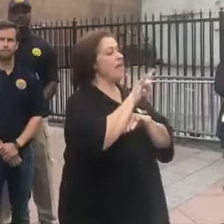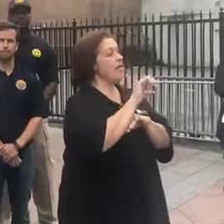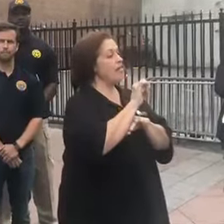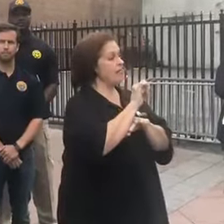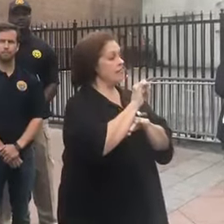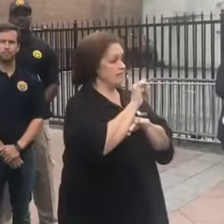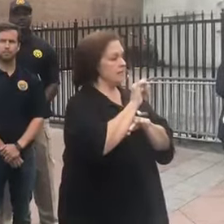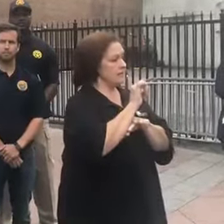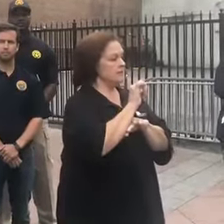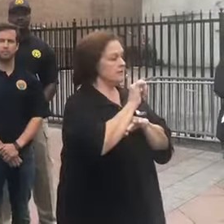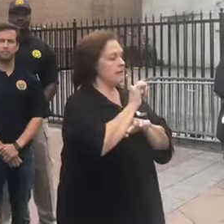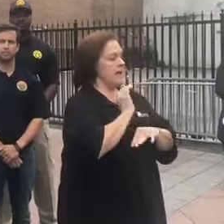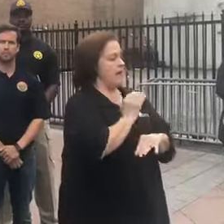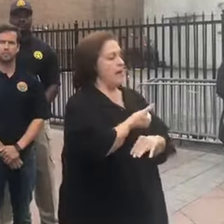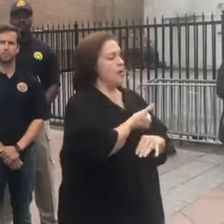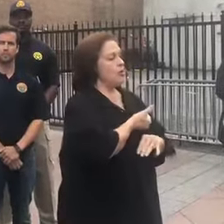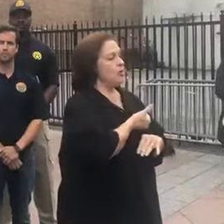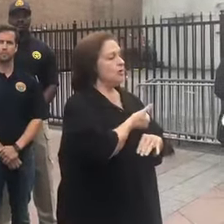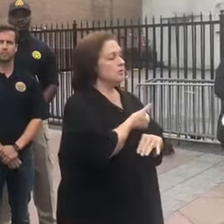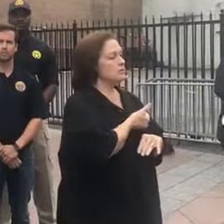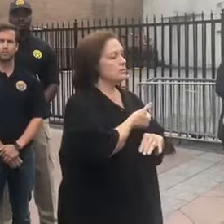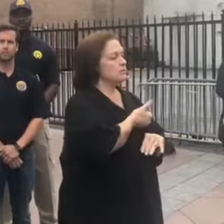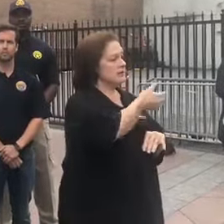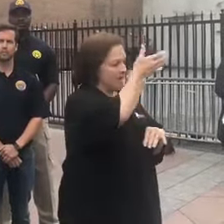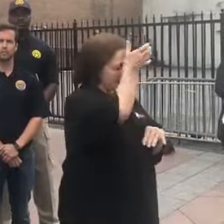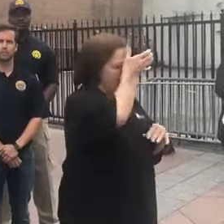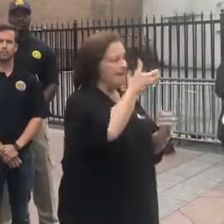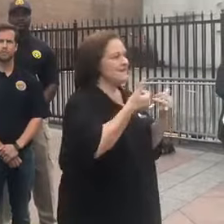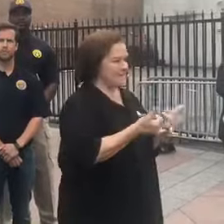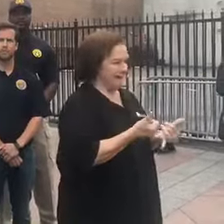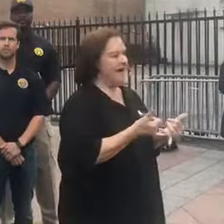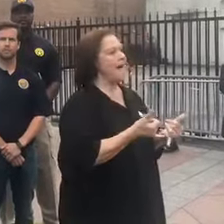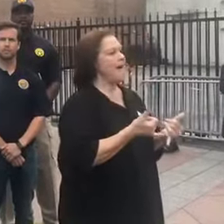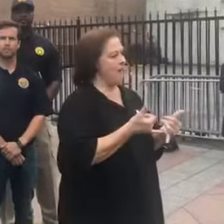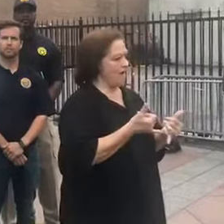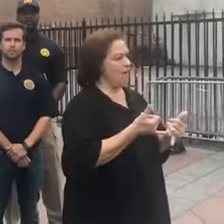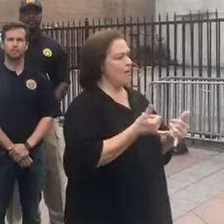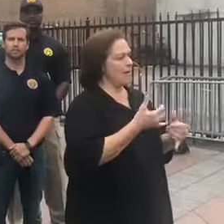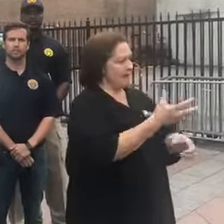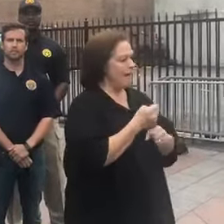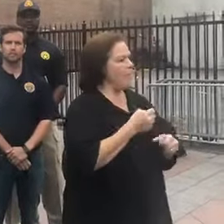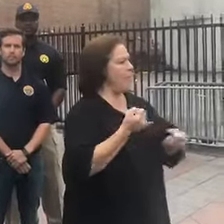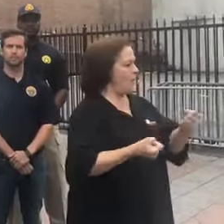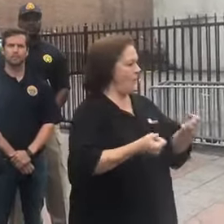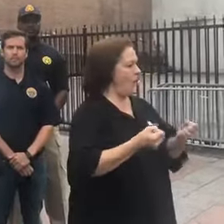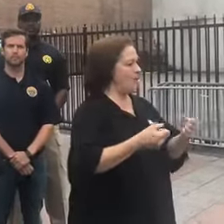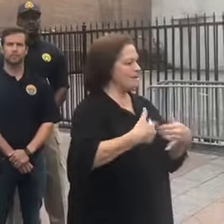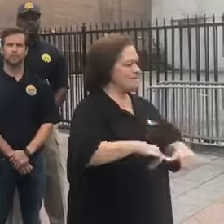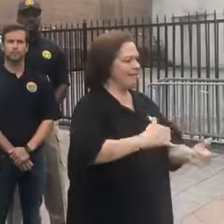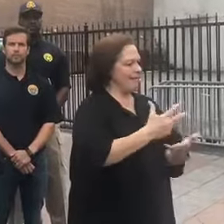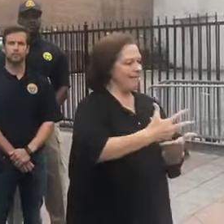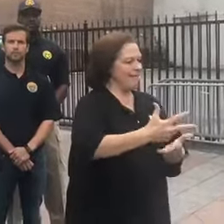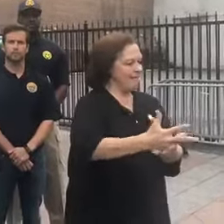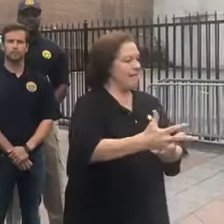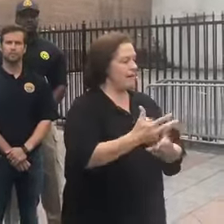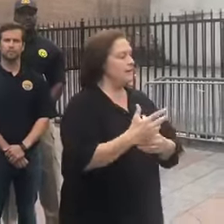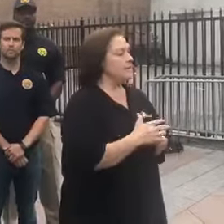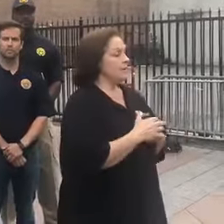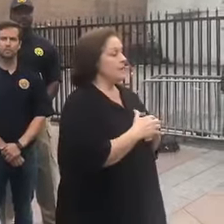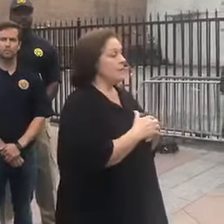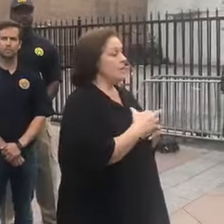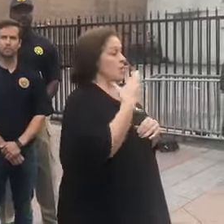Our teams, firefighters, are organizing, getting those vehicles out. This is being done for a safety reason. As we go